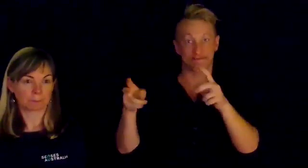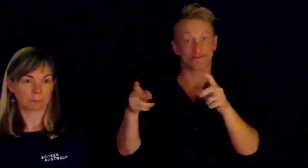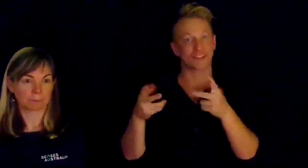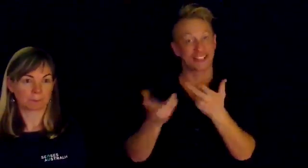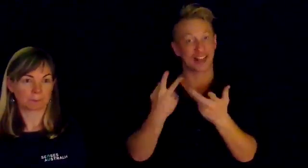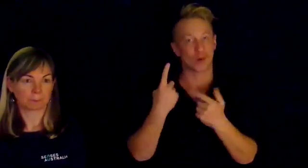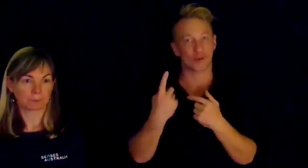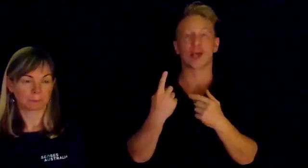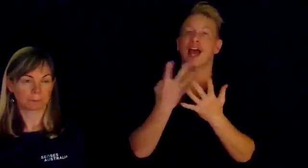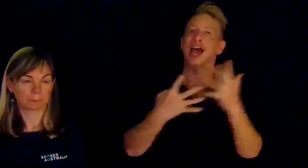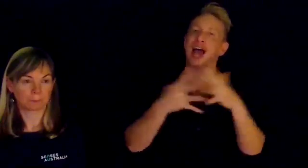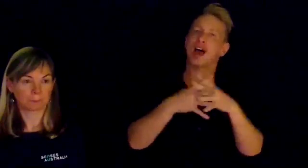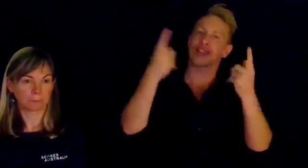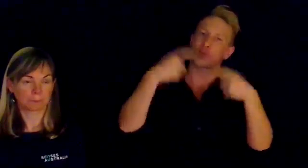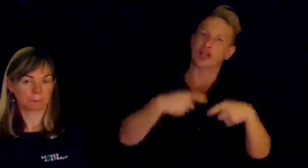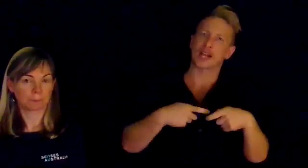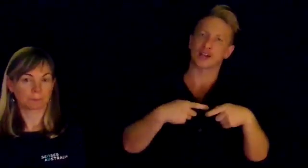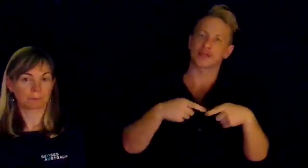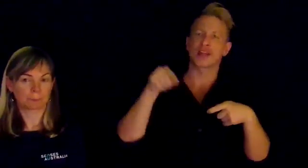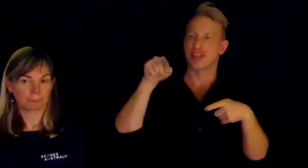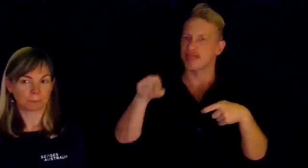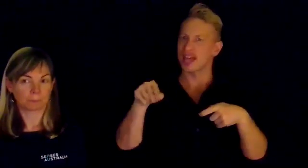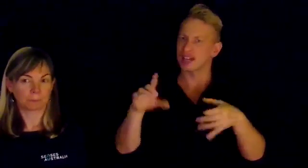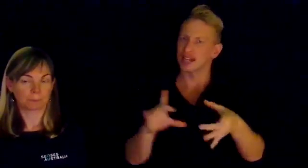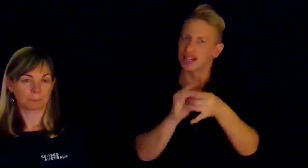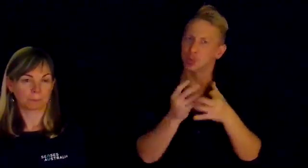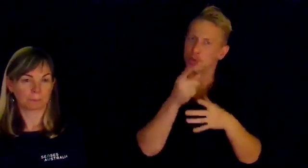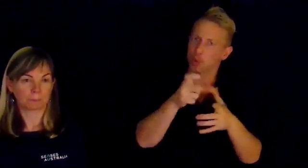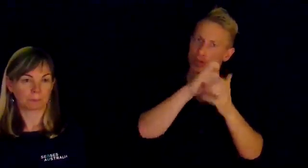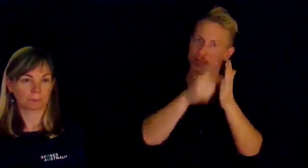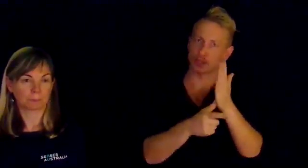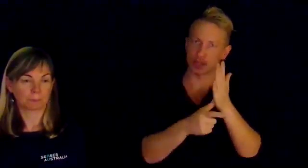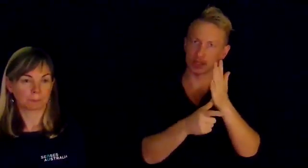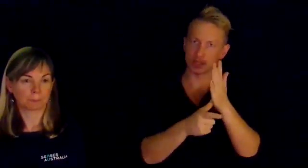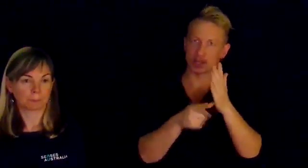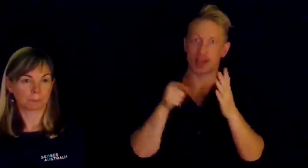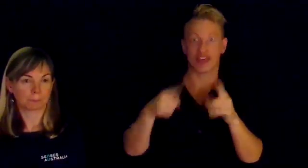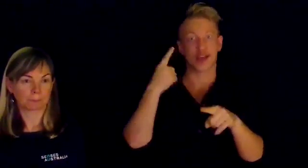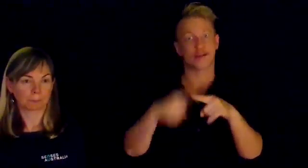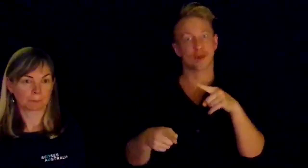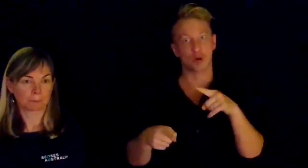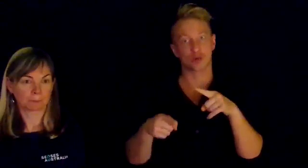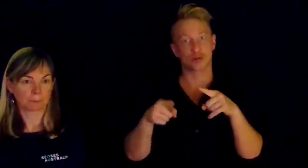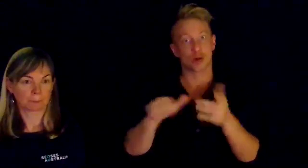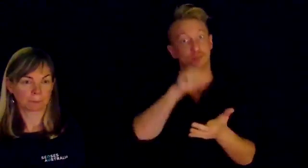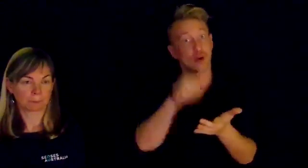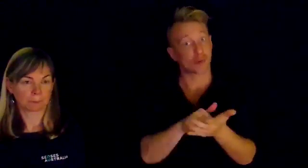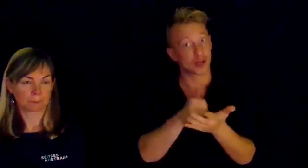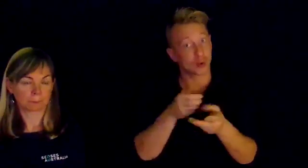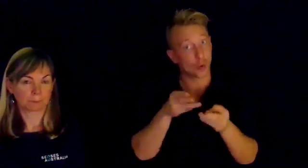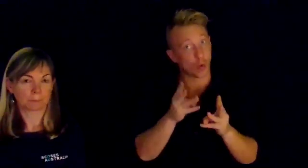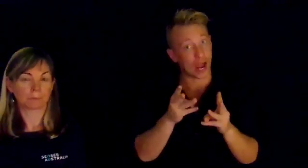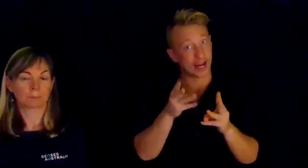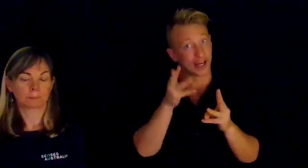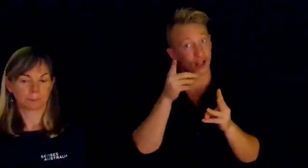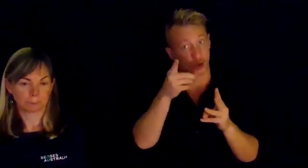it linked to your disability? Is it the most effective and most appropriate way to get that